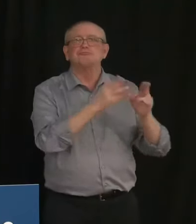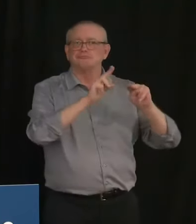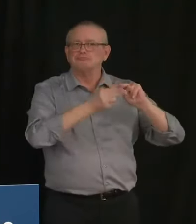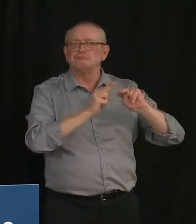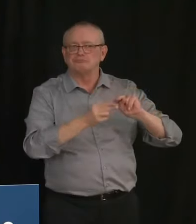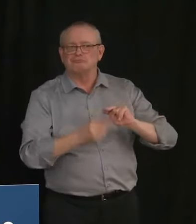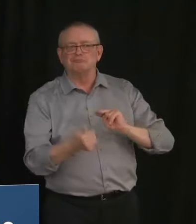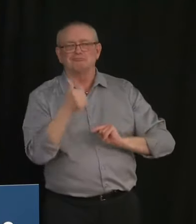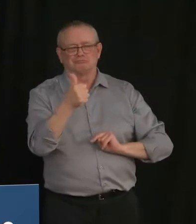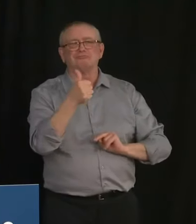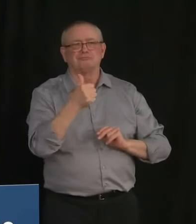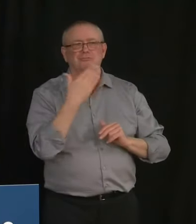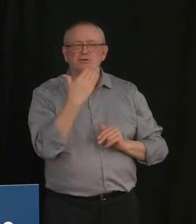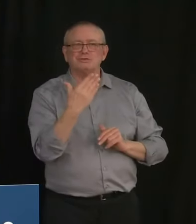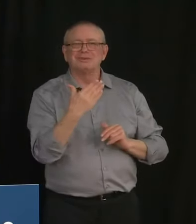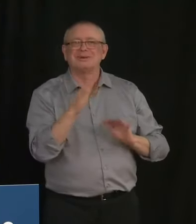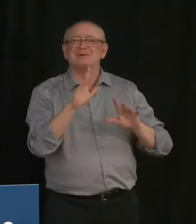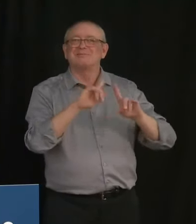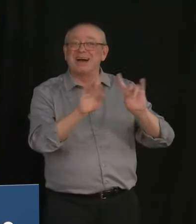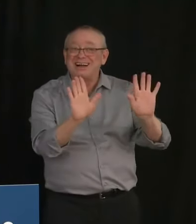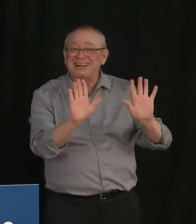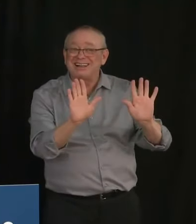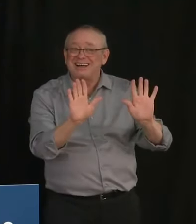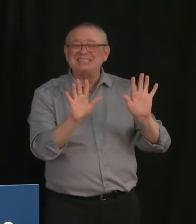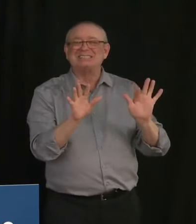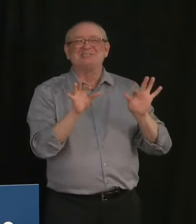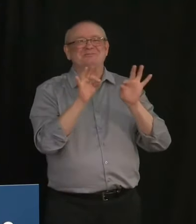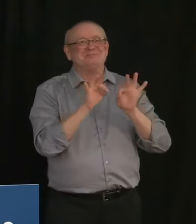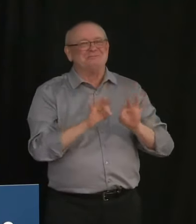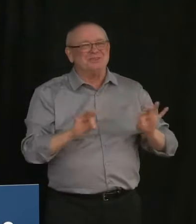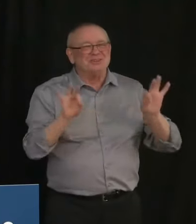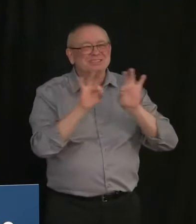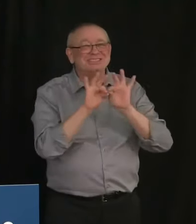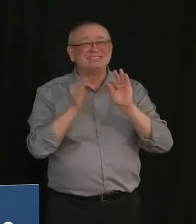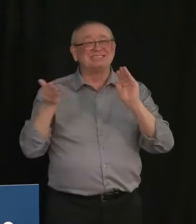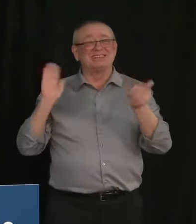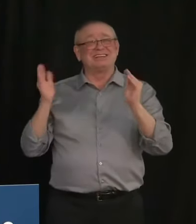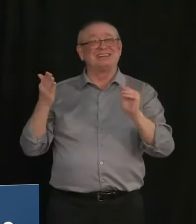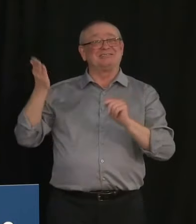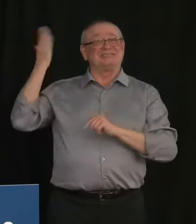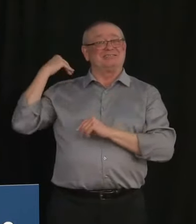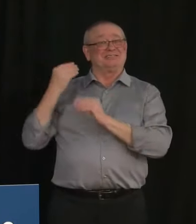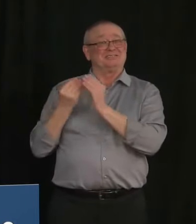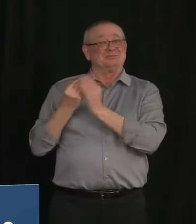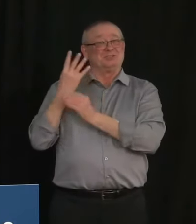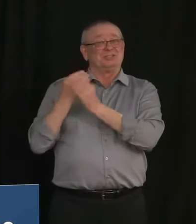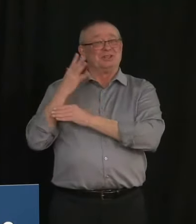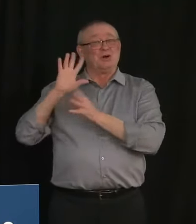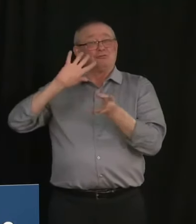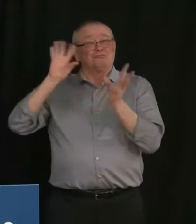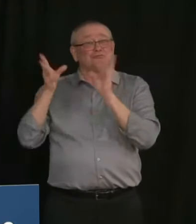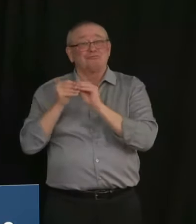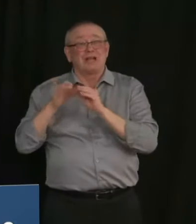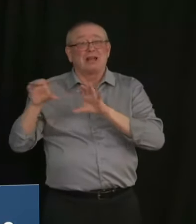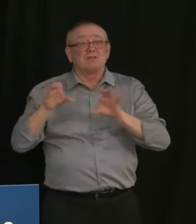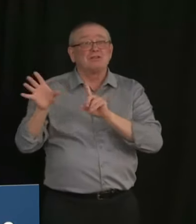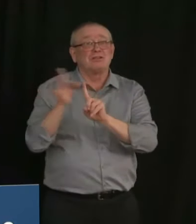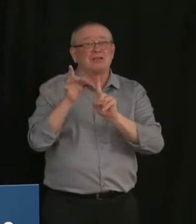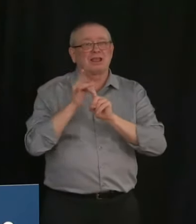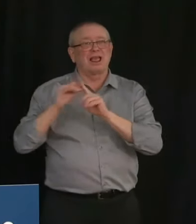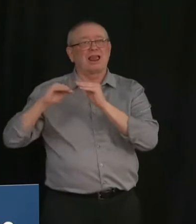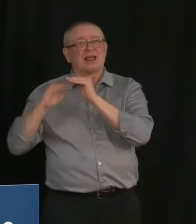important to remember that when we relaunched in the spring, there were less than 1,000 active cases in the community, meaning that there